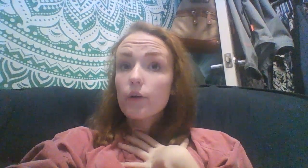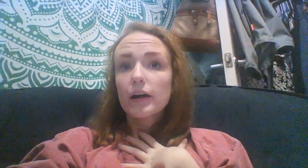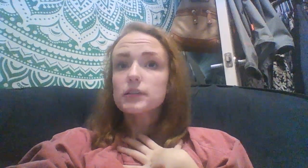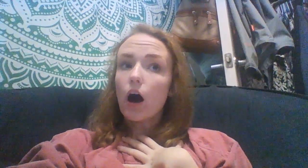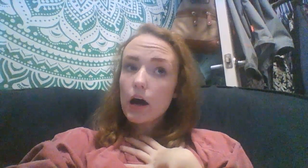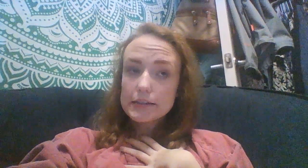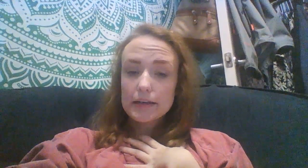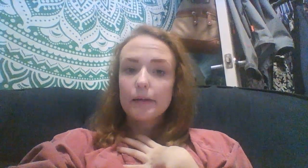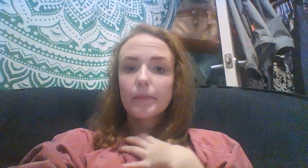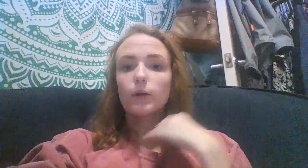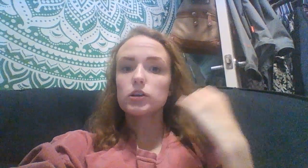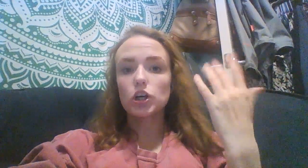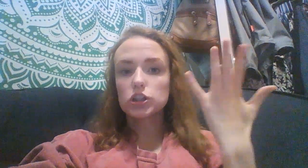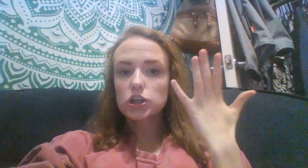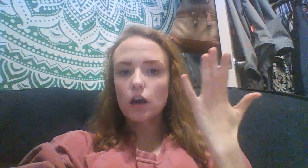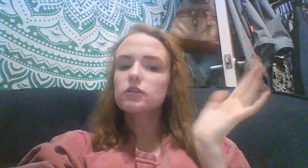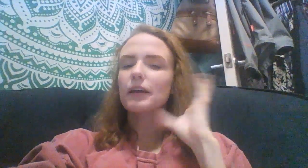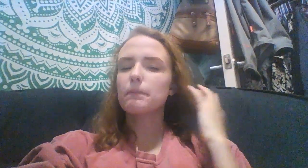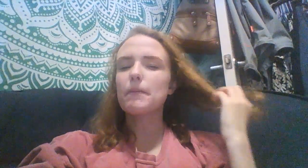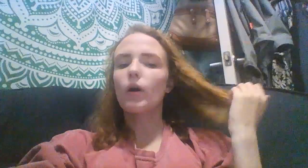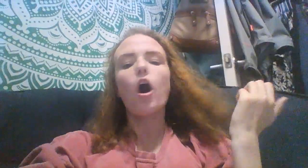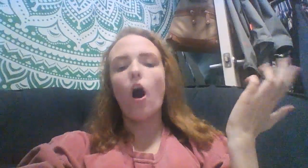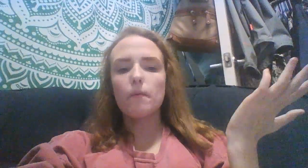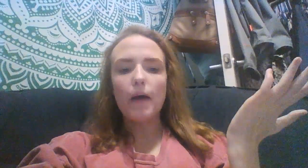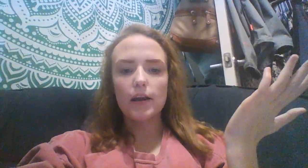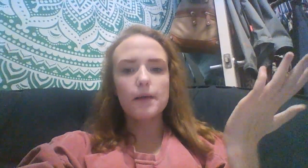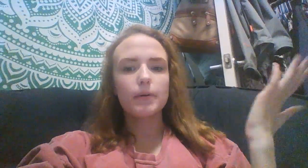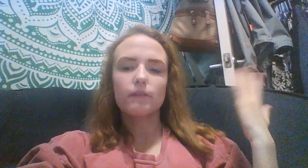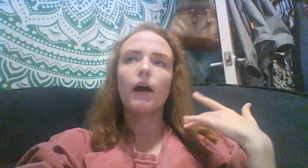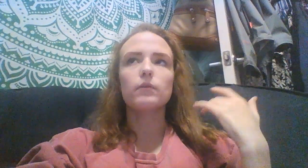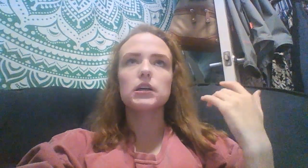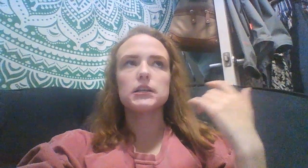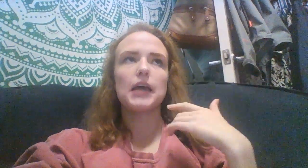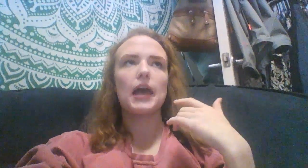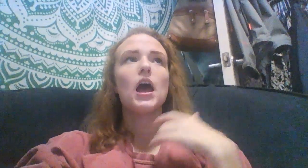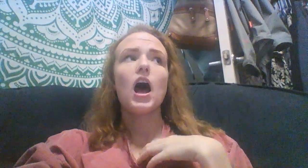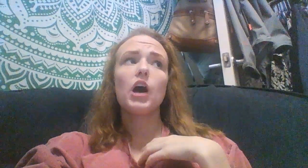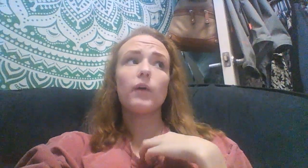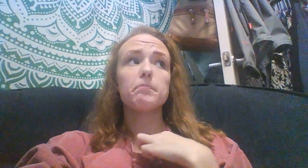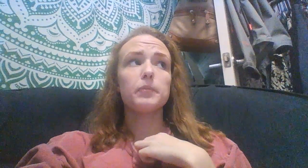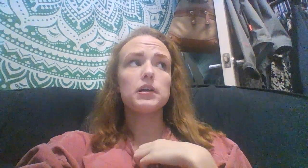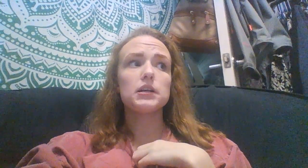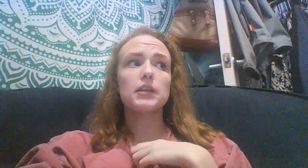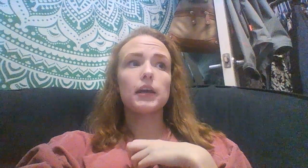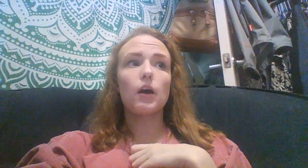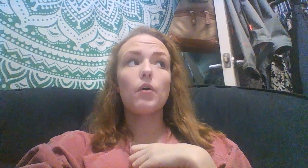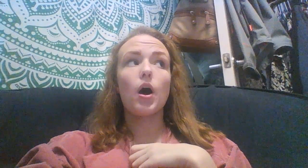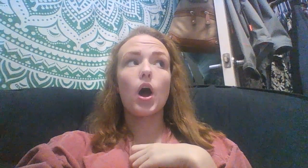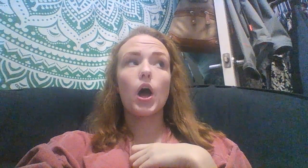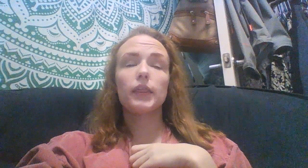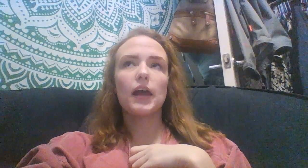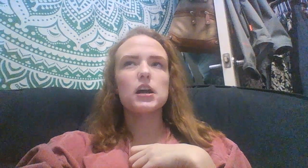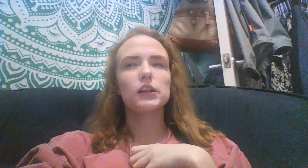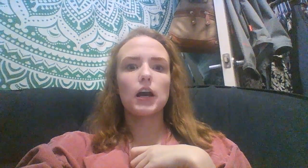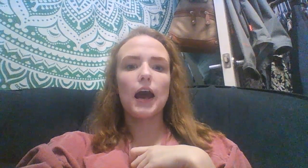that's awesome. Like, what church do you go to? Like, people are all about it. But if I were to say, oh, I'm Buddhist, they're kind of